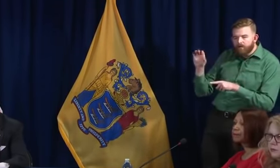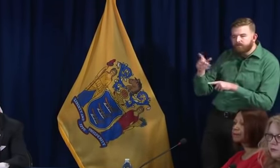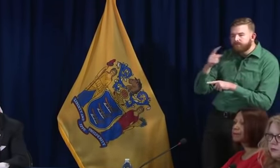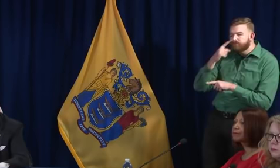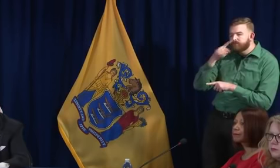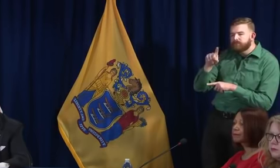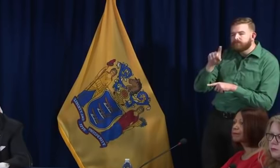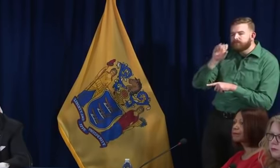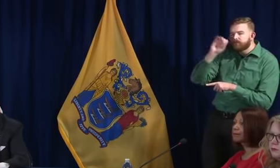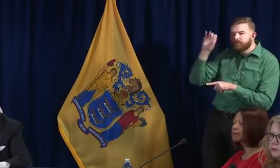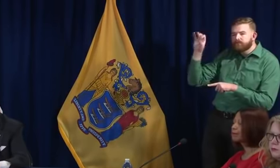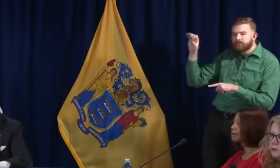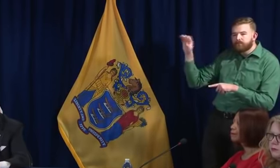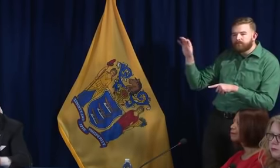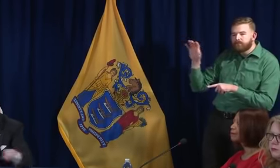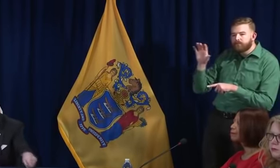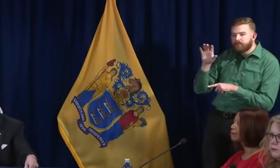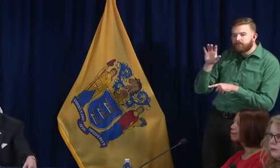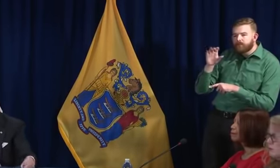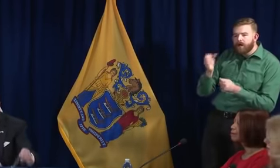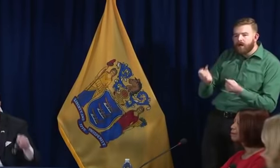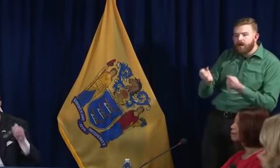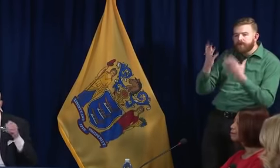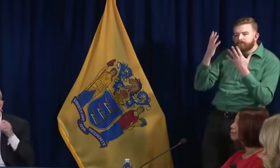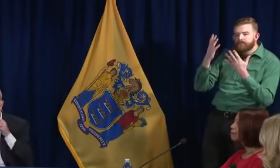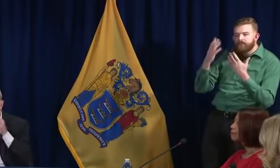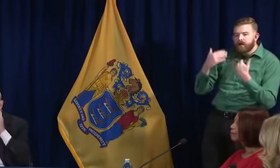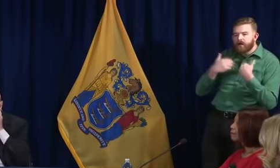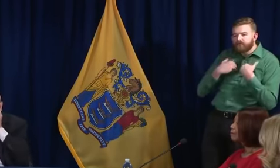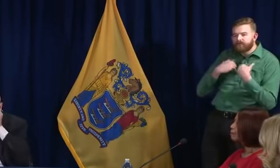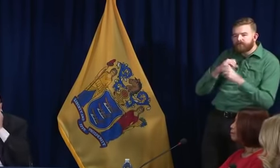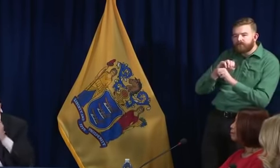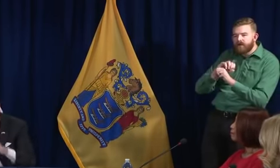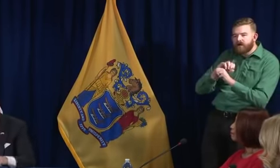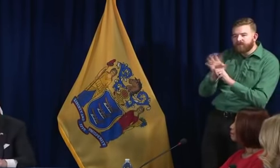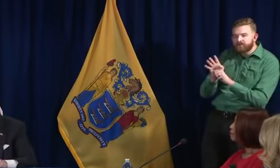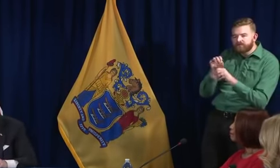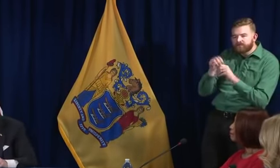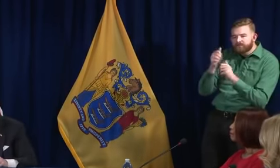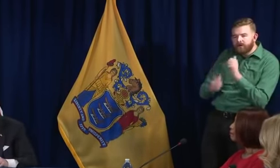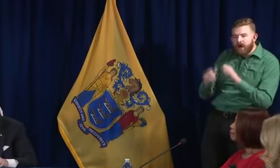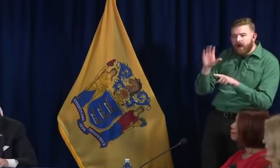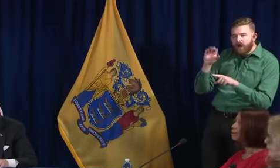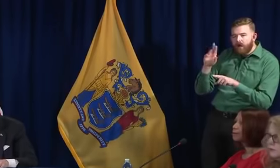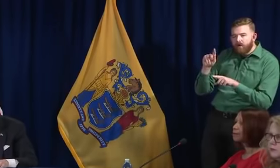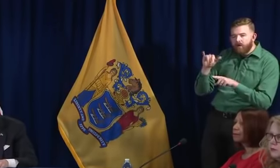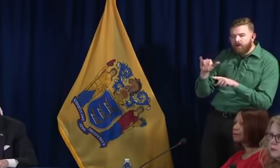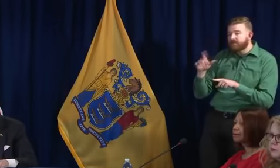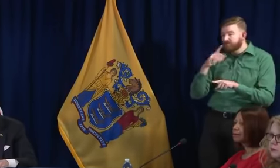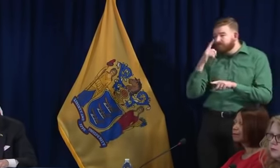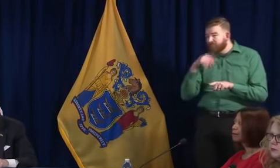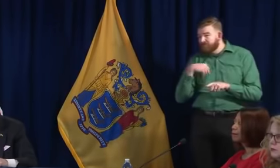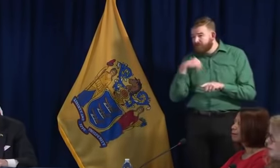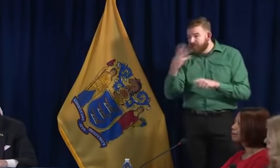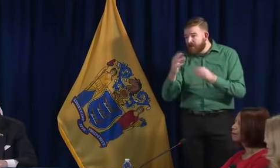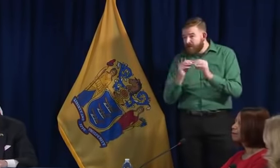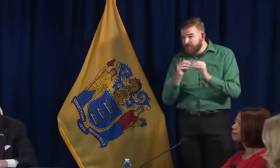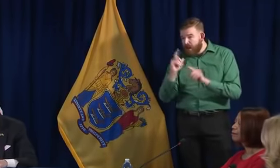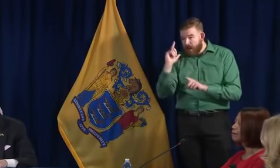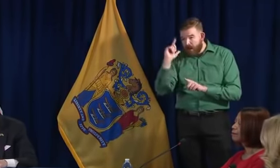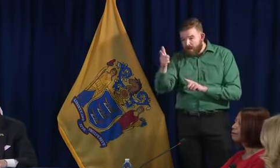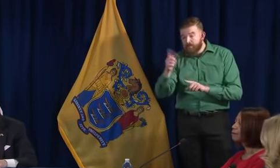to you afterwards? Sure. Is that all right? Okay. Yeah, that's fine. No, I just want to make sure. Again, I just want to reiterate, I did say earlier the top four are Bergen. Again, if you disagree, Judy, tell